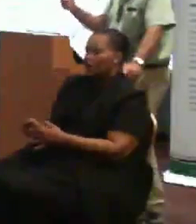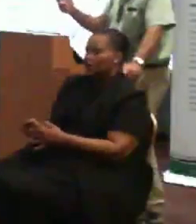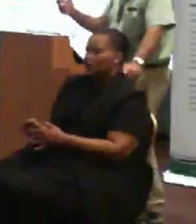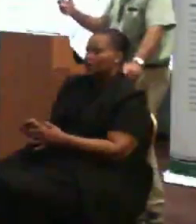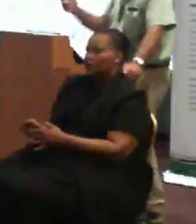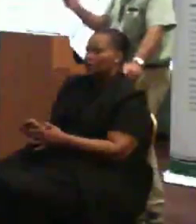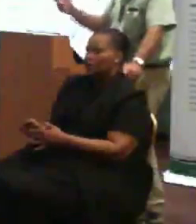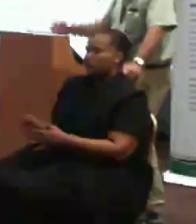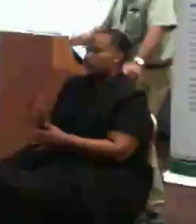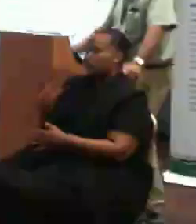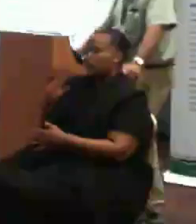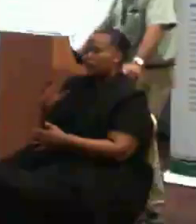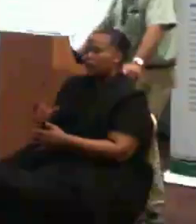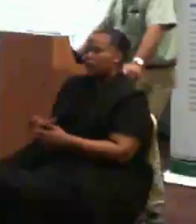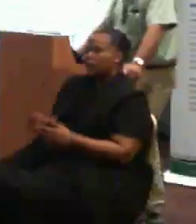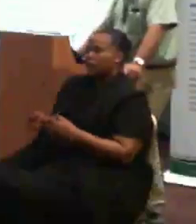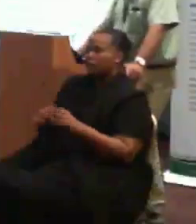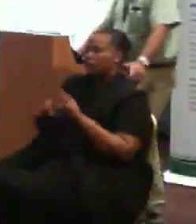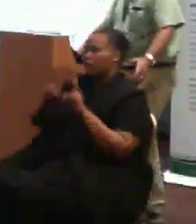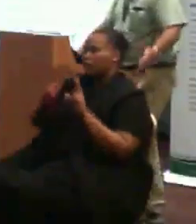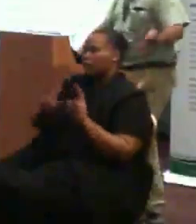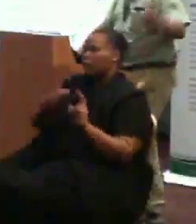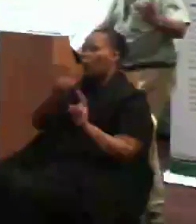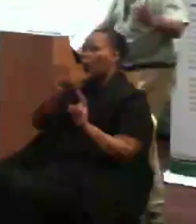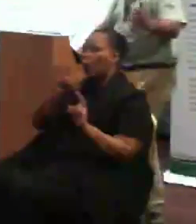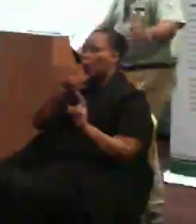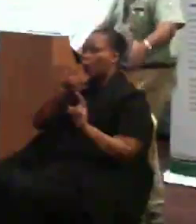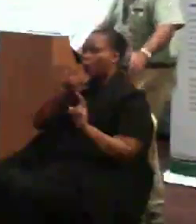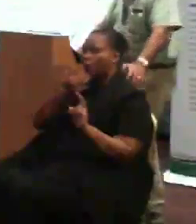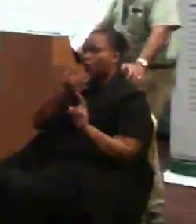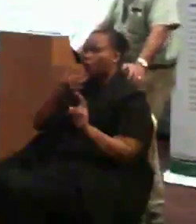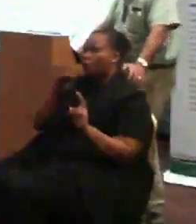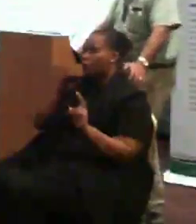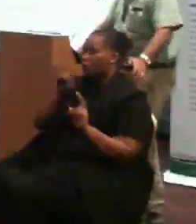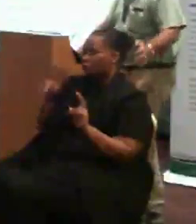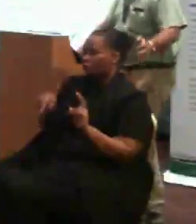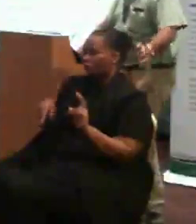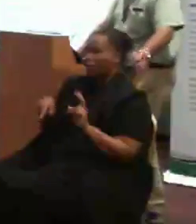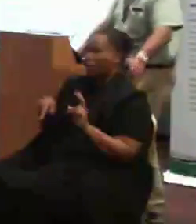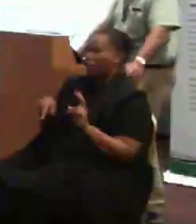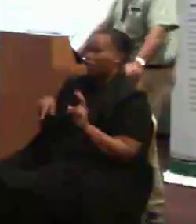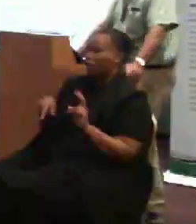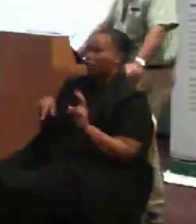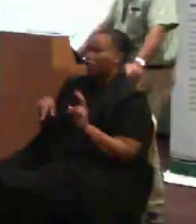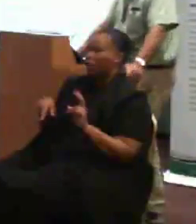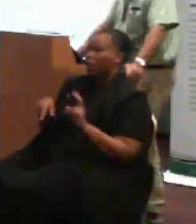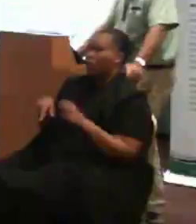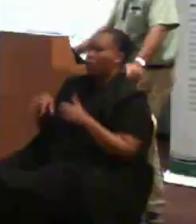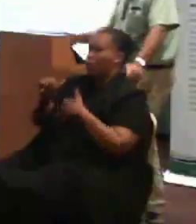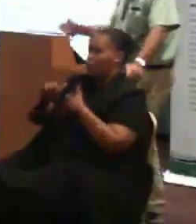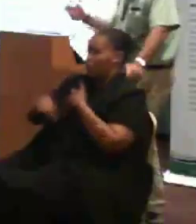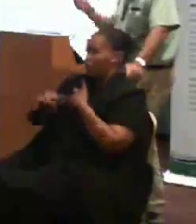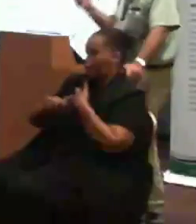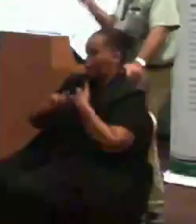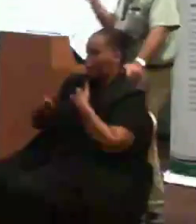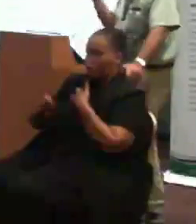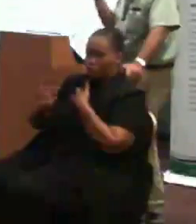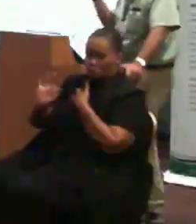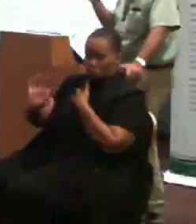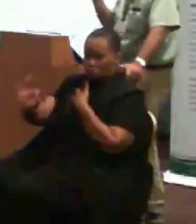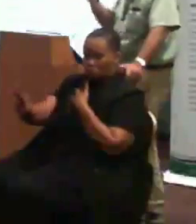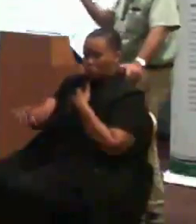prime customer of Eskom? One who makes regular payments, who's not in arrear,